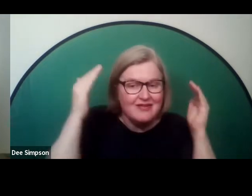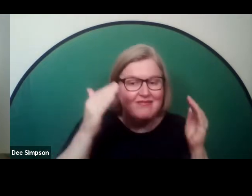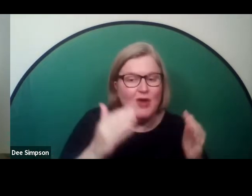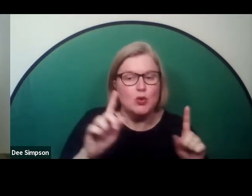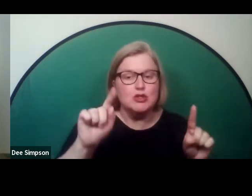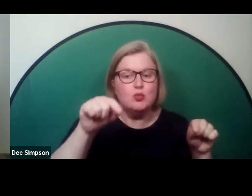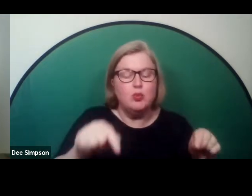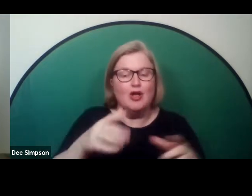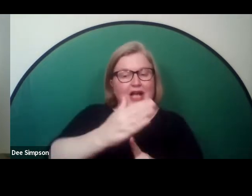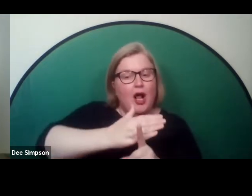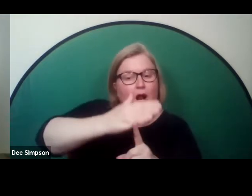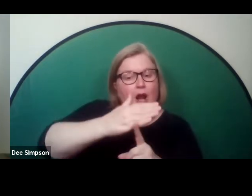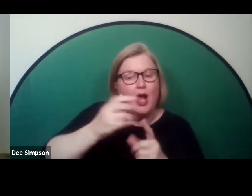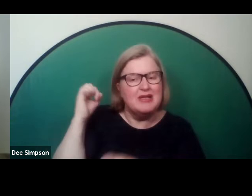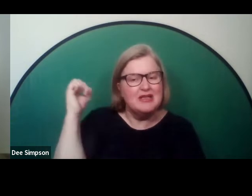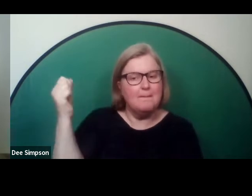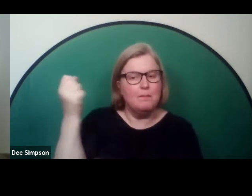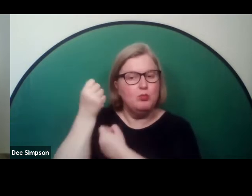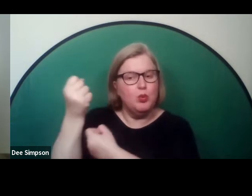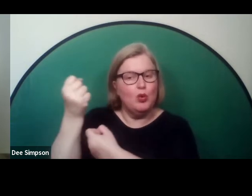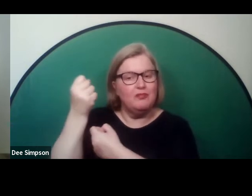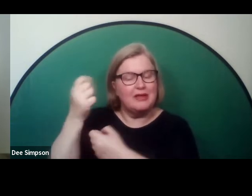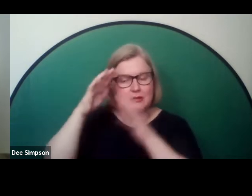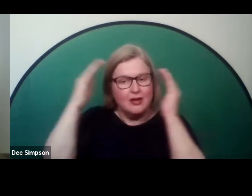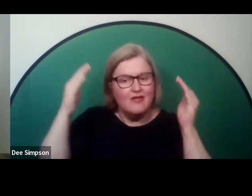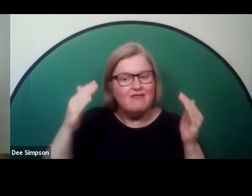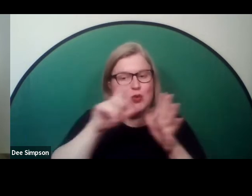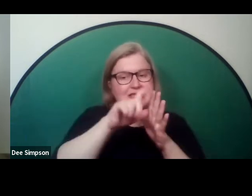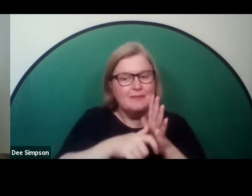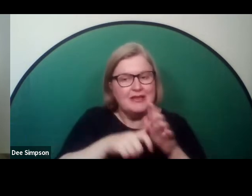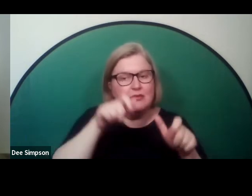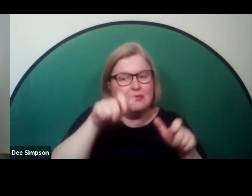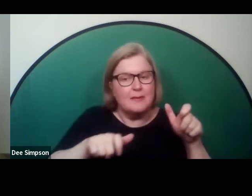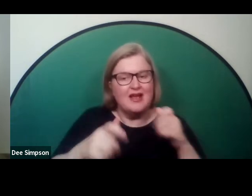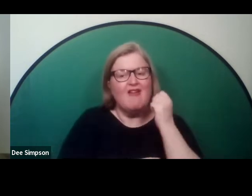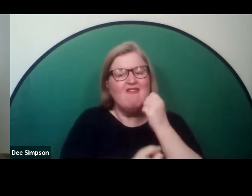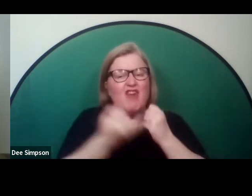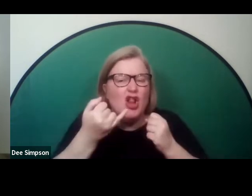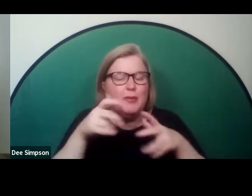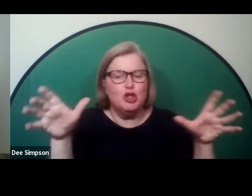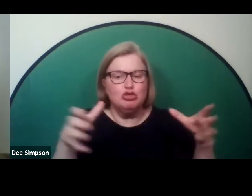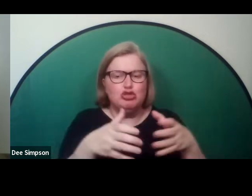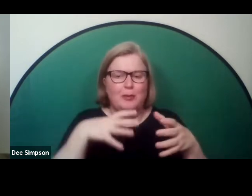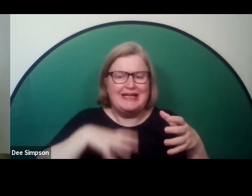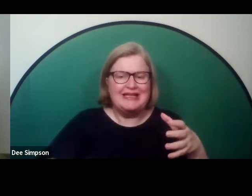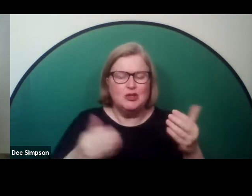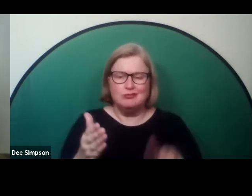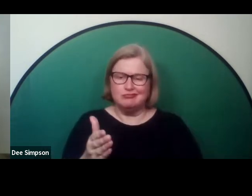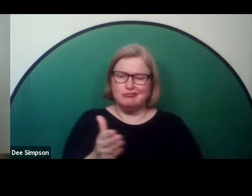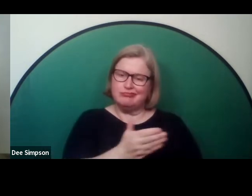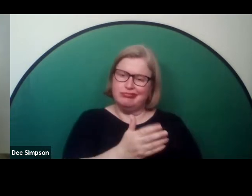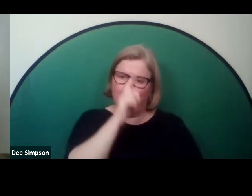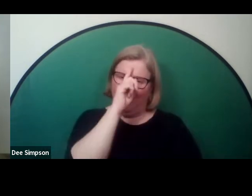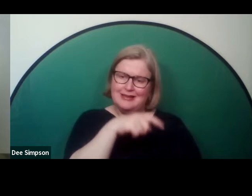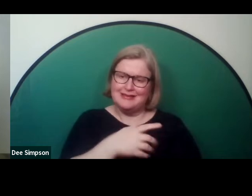on, in the climate movement, certainly, a lot of the work has focused on disability, or people with disabilities as a vulnerable group. And we really need to move away from this